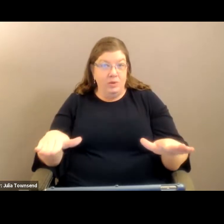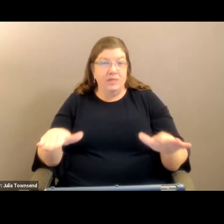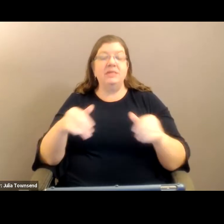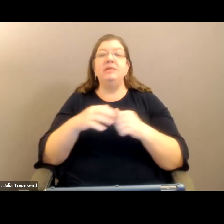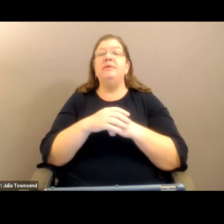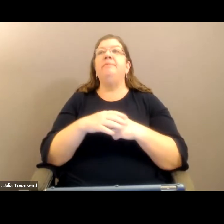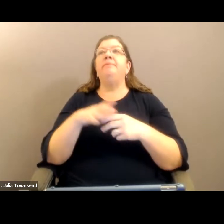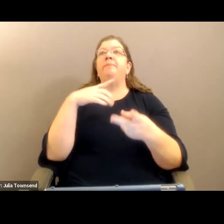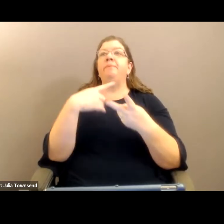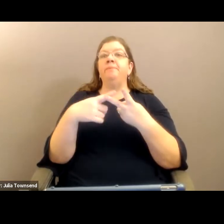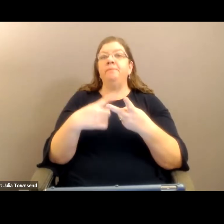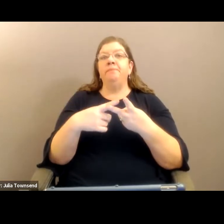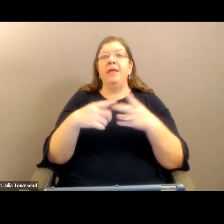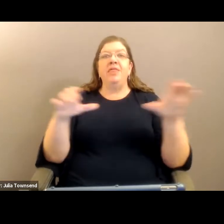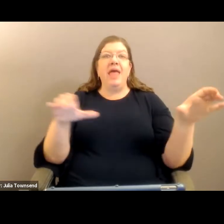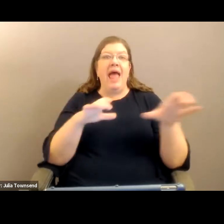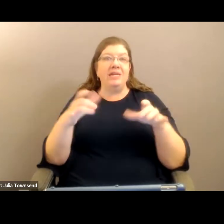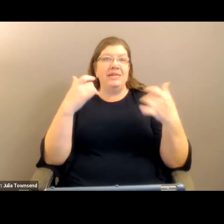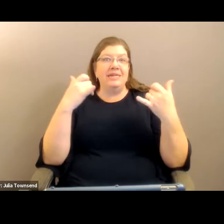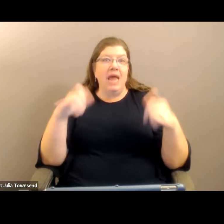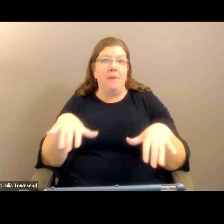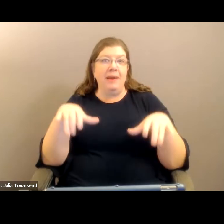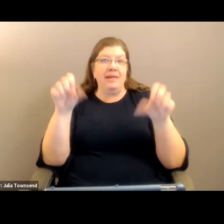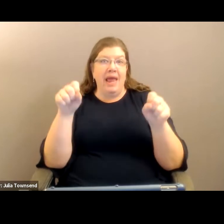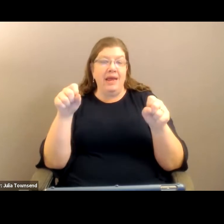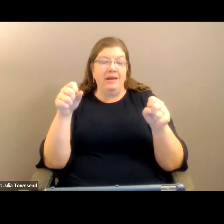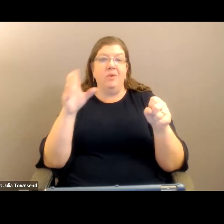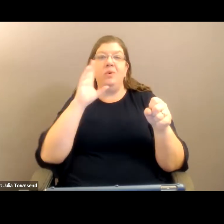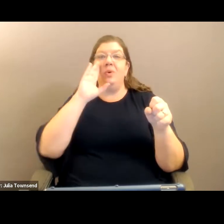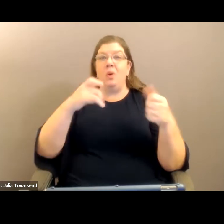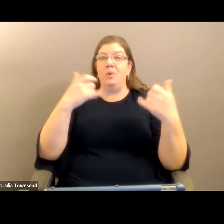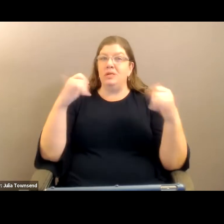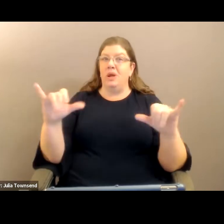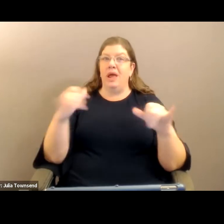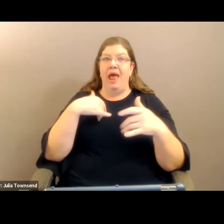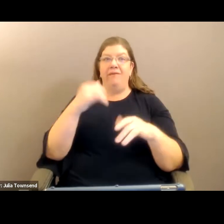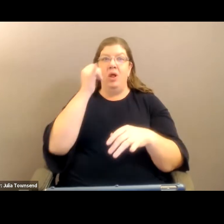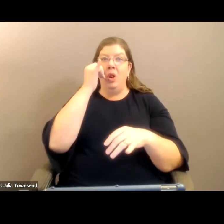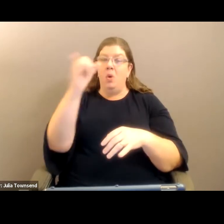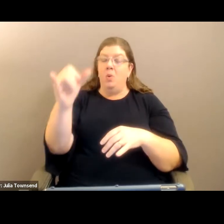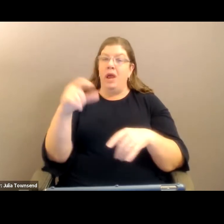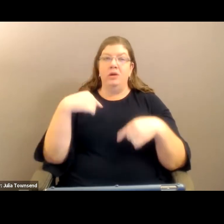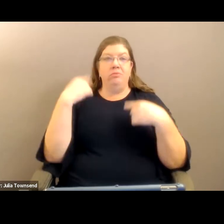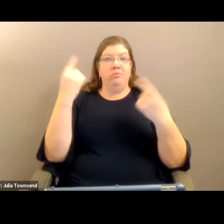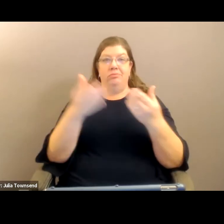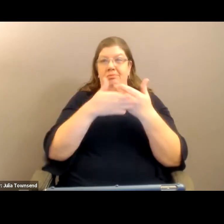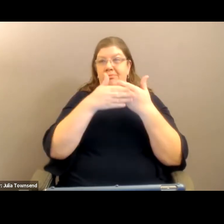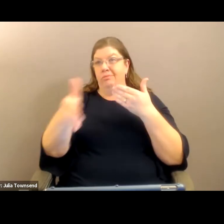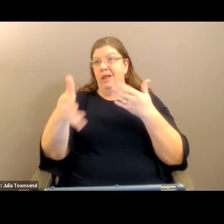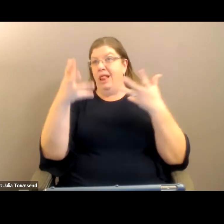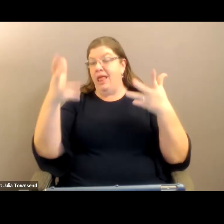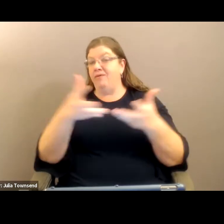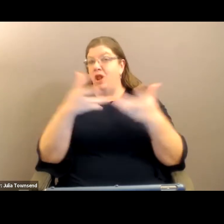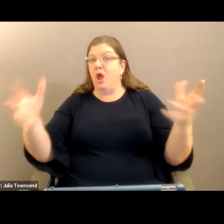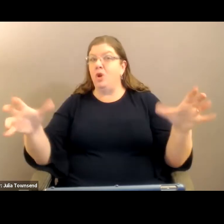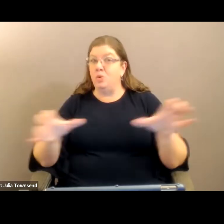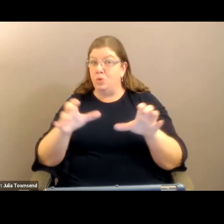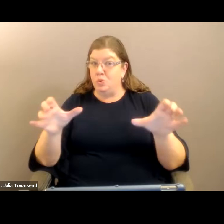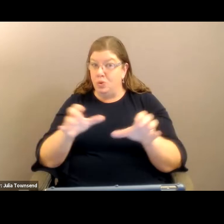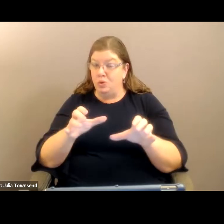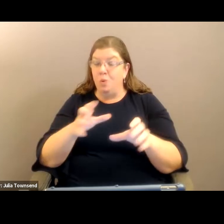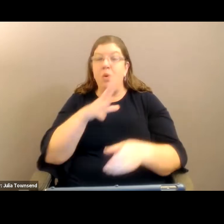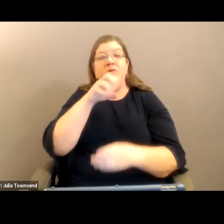and also just the action that's now being taken. We know that we've still got a long way to go, and we've, included